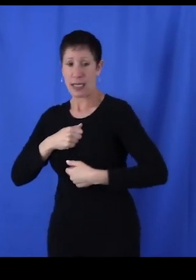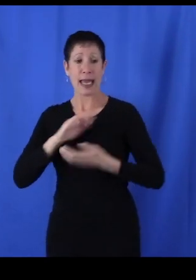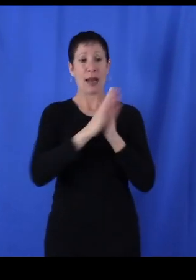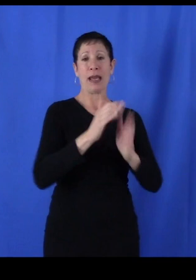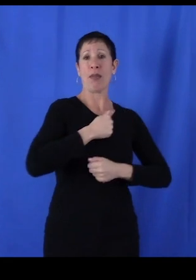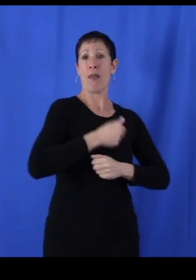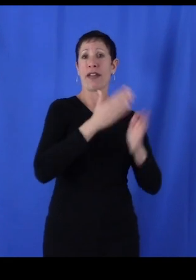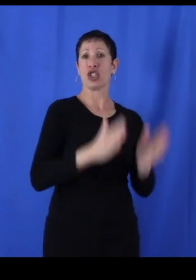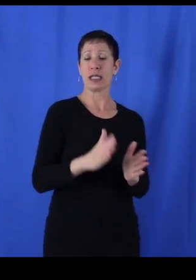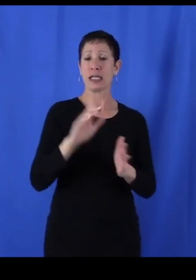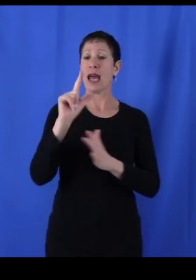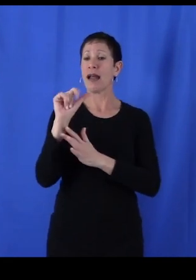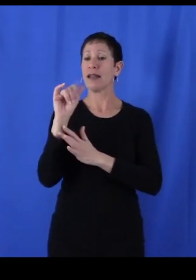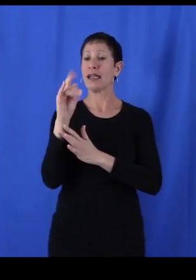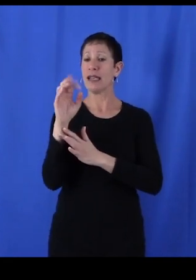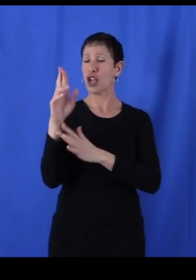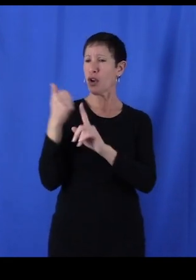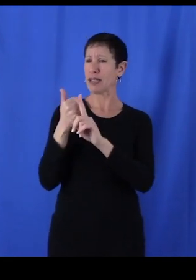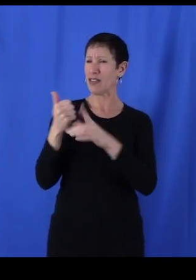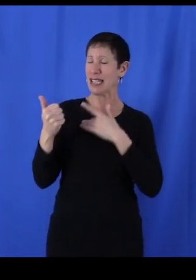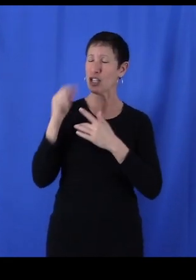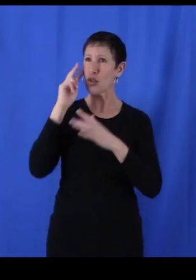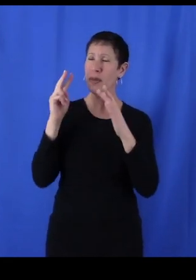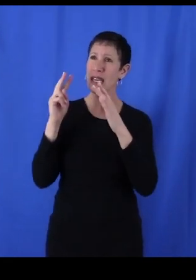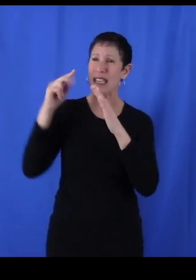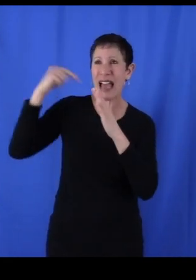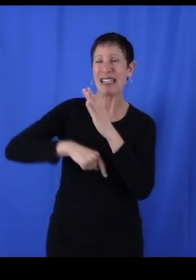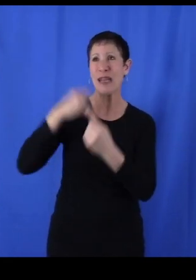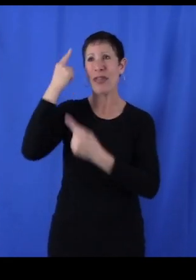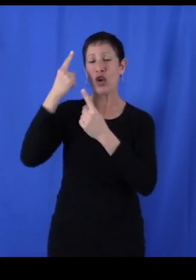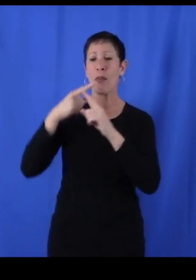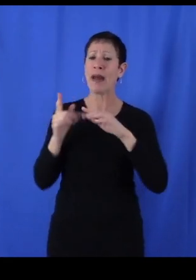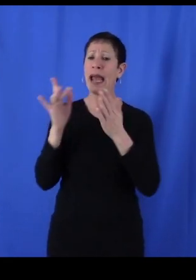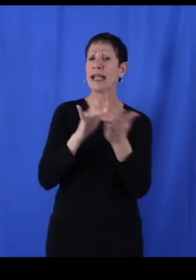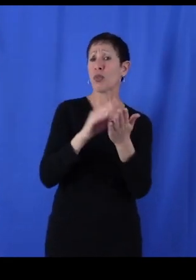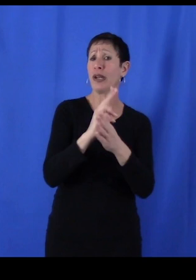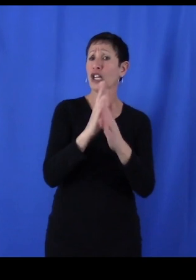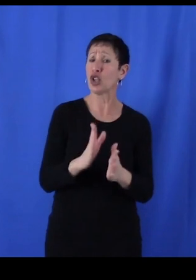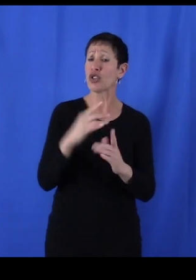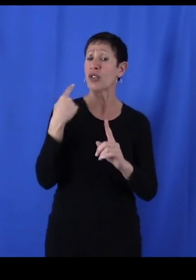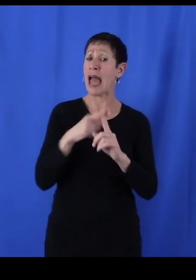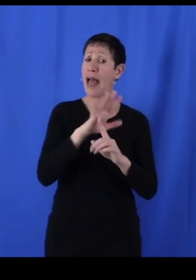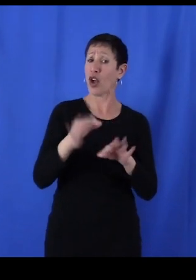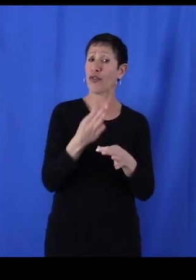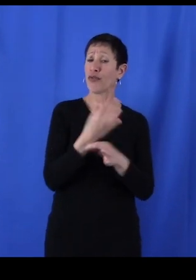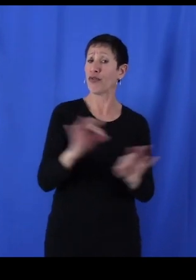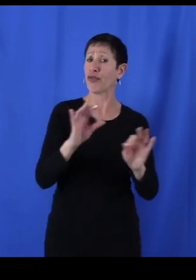insightful, but exploiting users and their free labor in order to become rich isn't